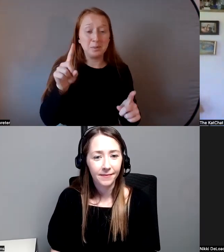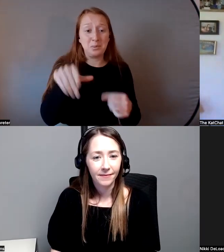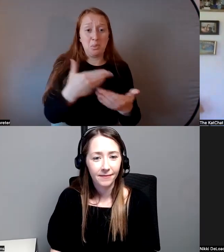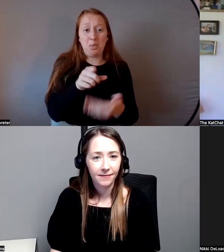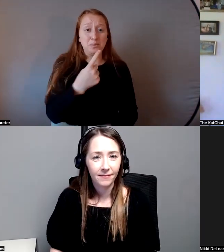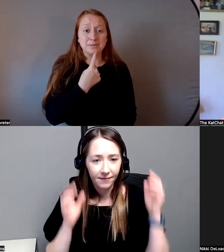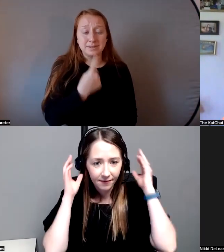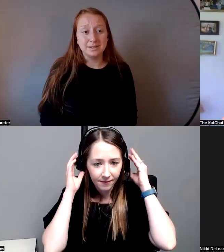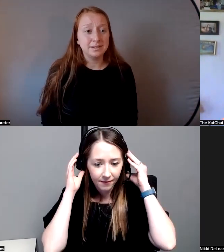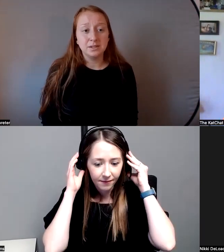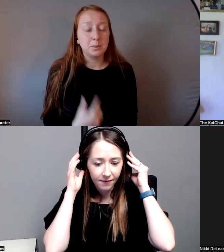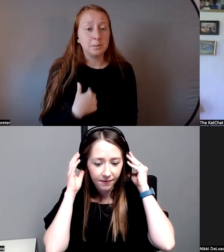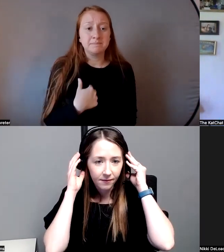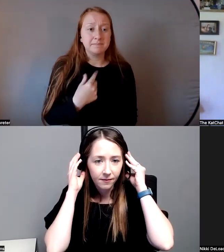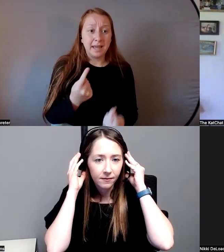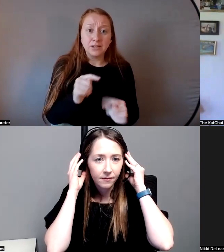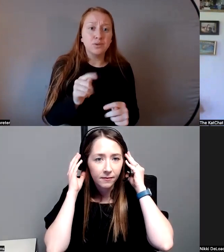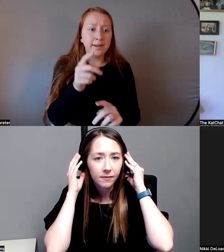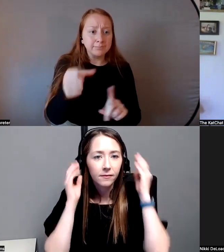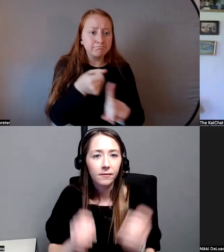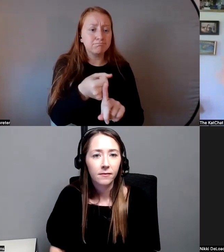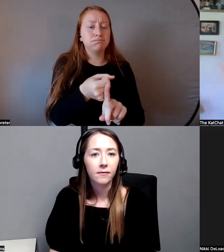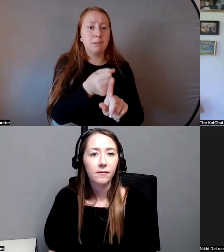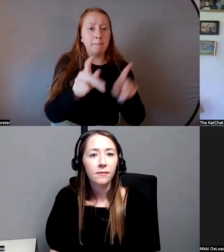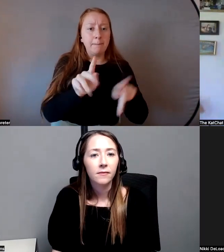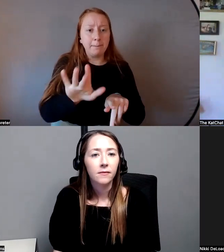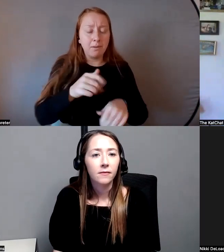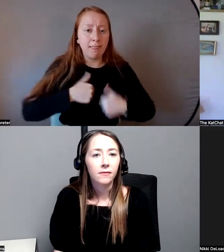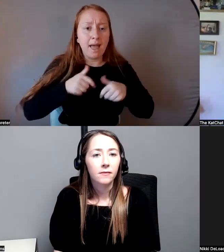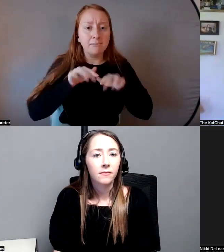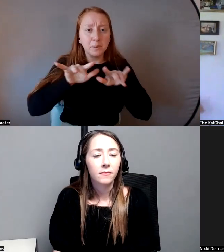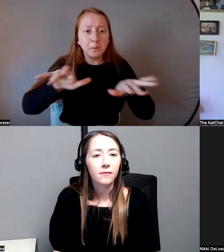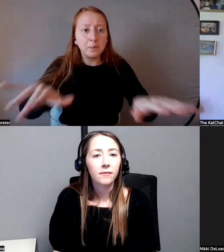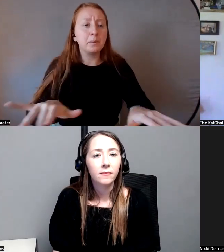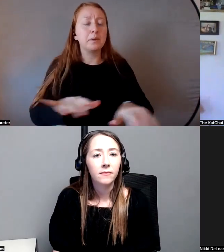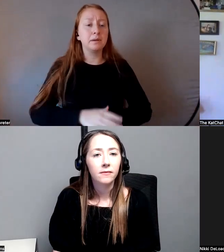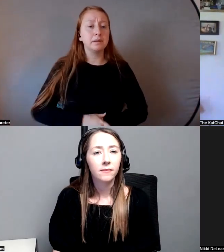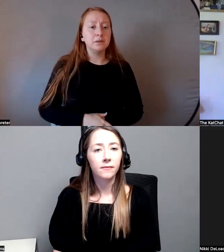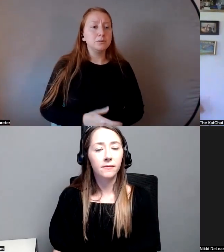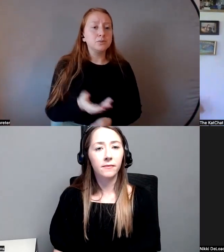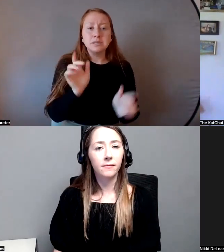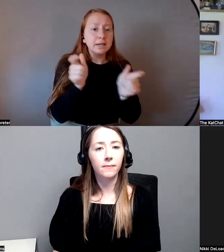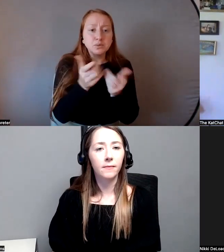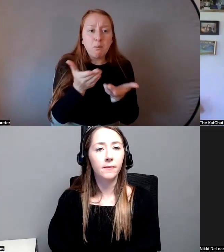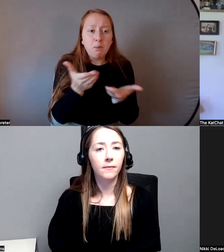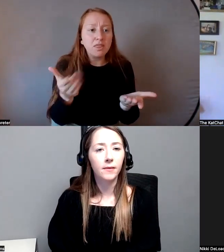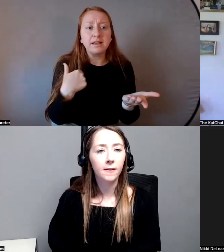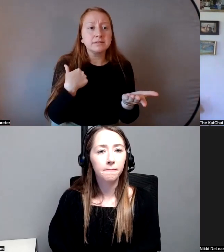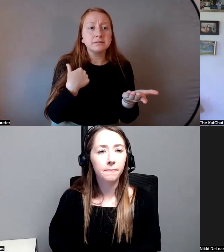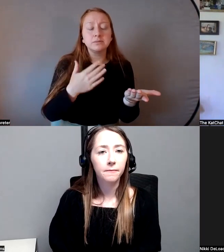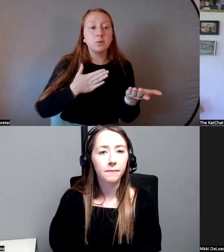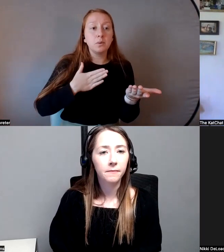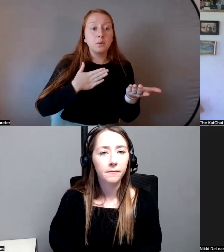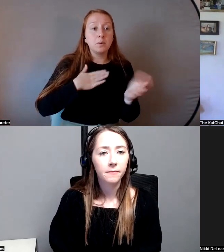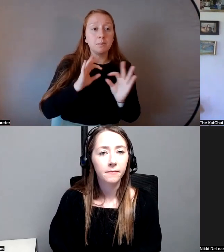I try to make a little difference in little things, you know. When my family died